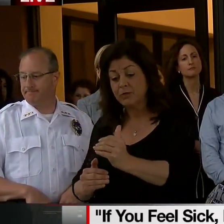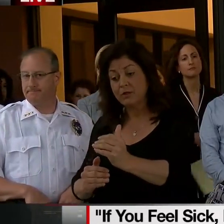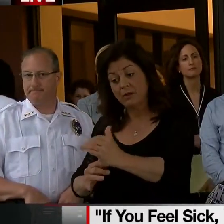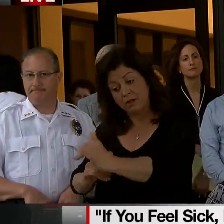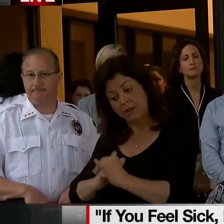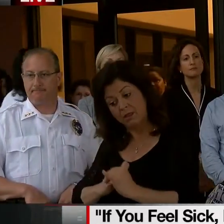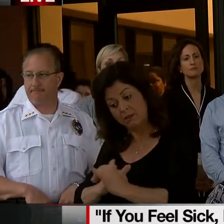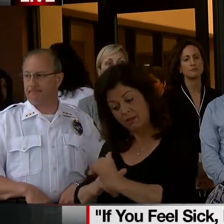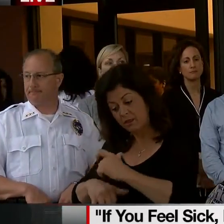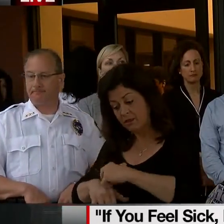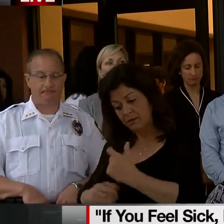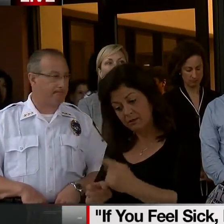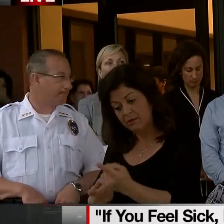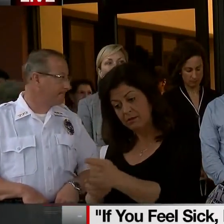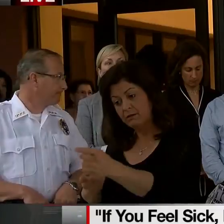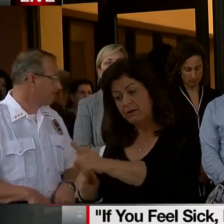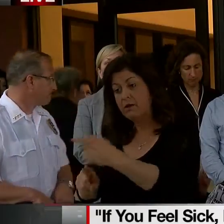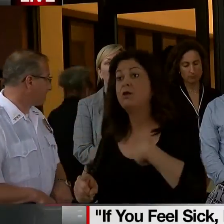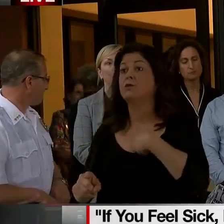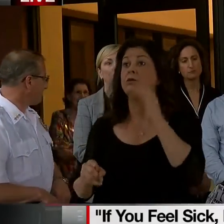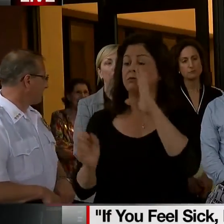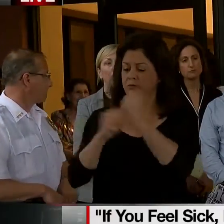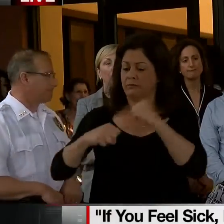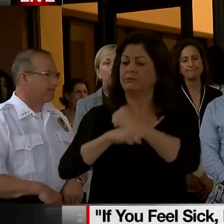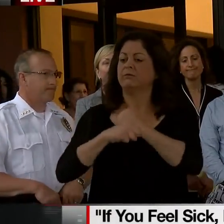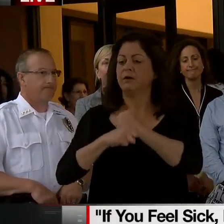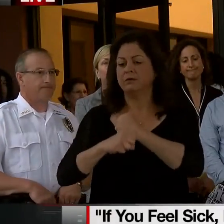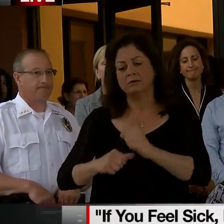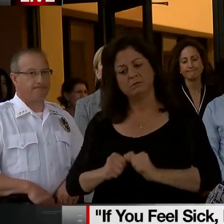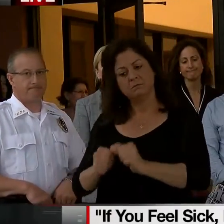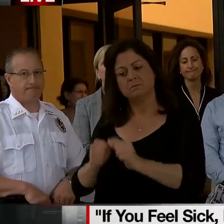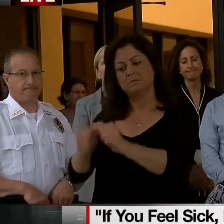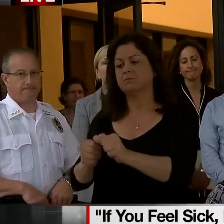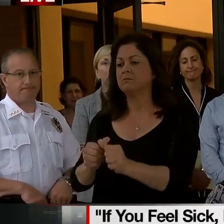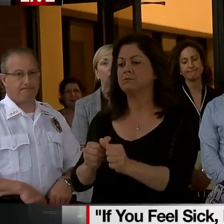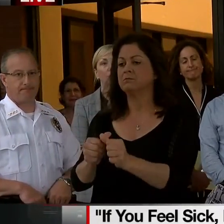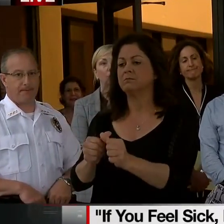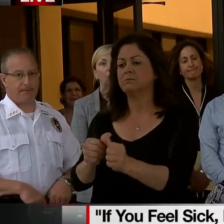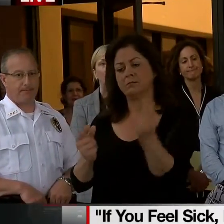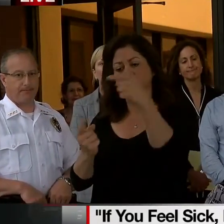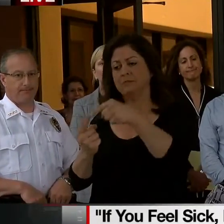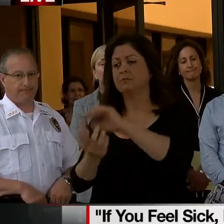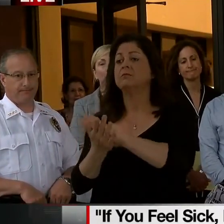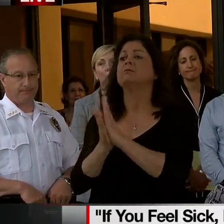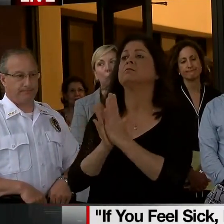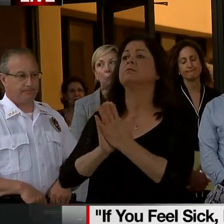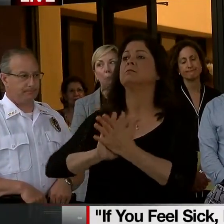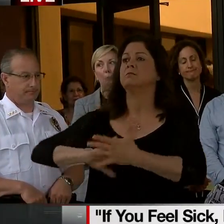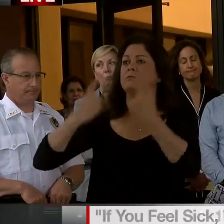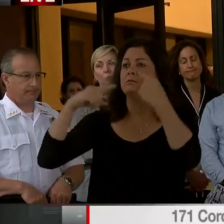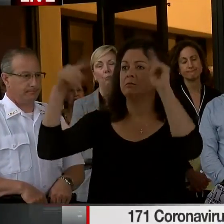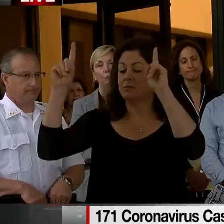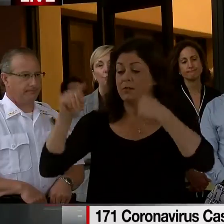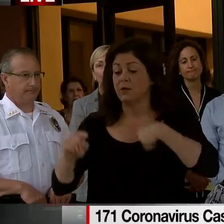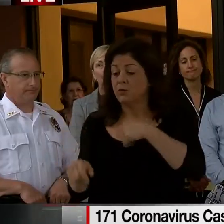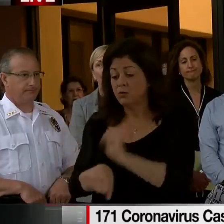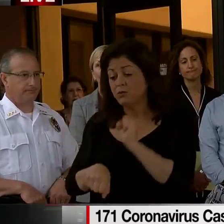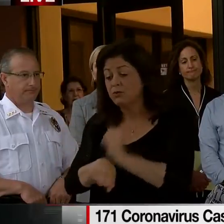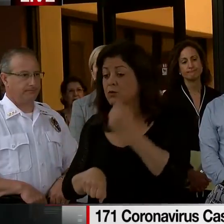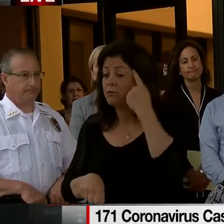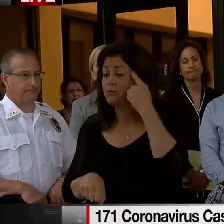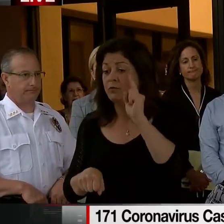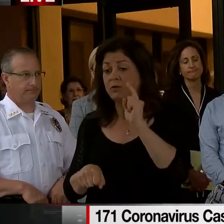as long as necessary to be successful. We are working to protect our healthcare system from overload that